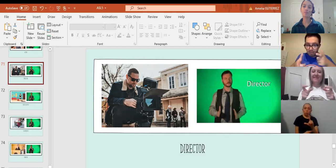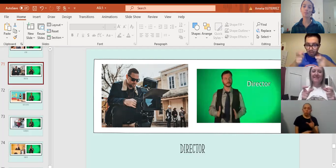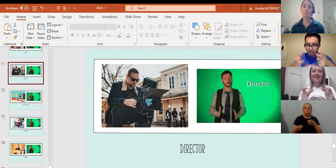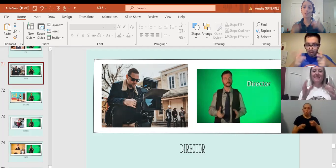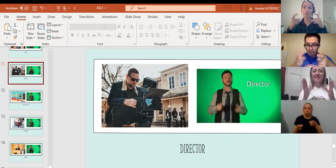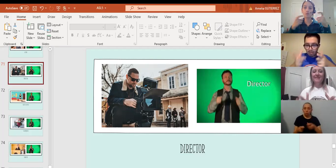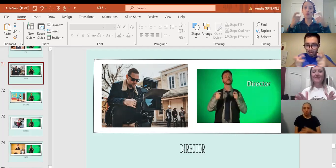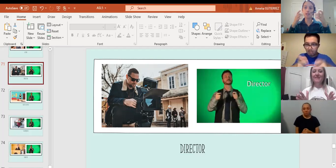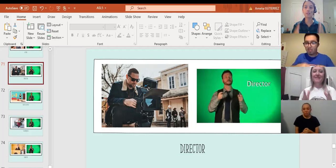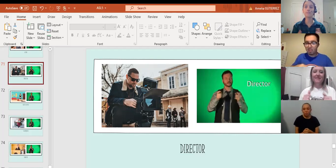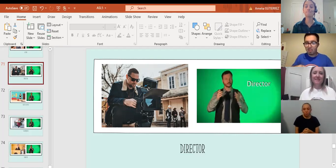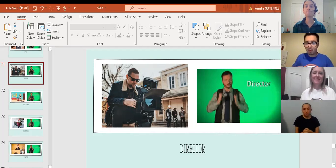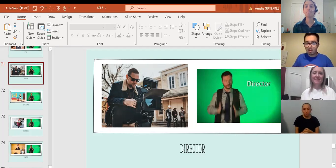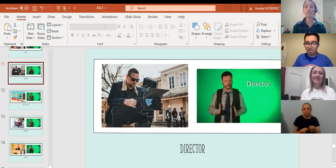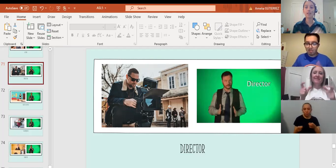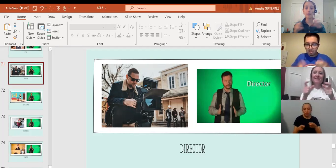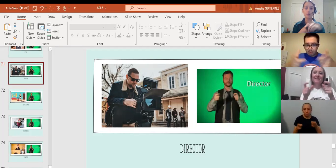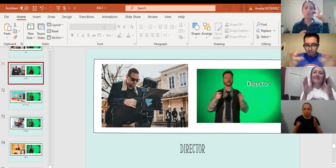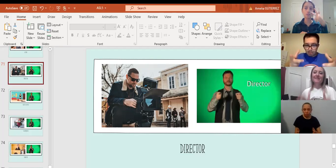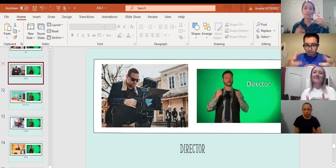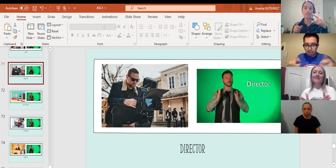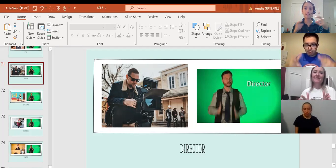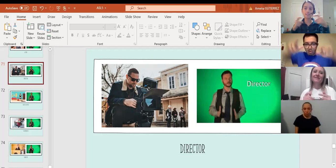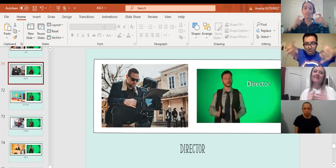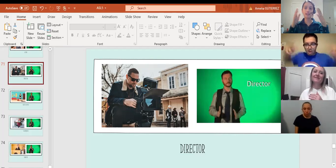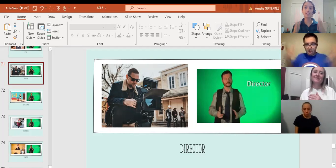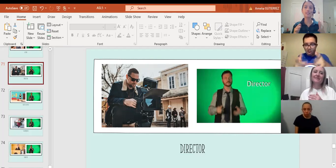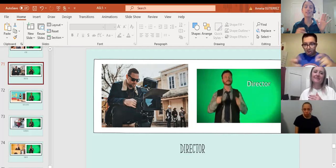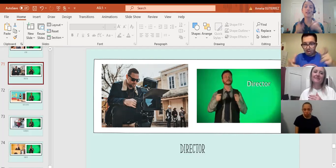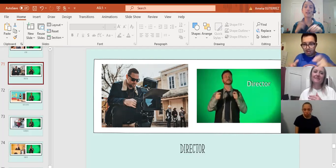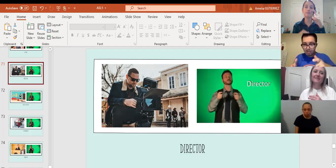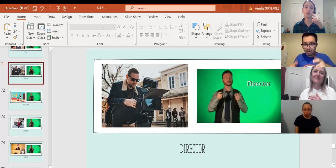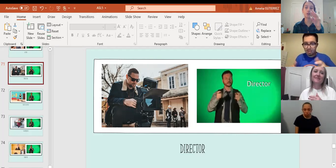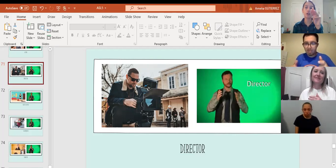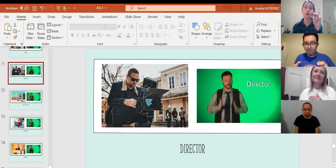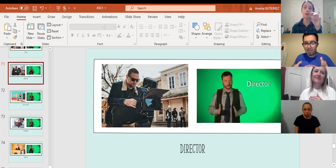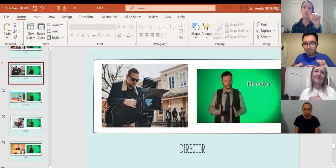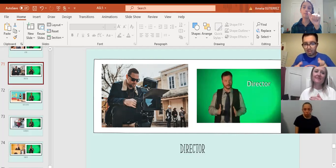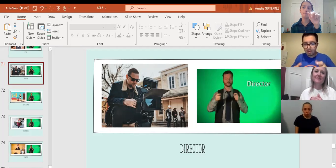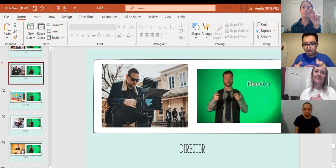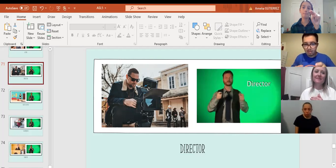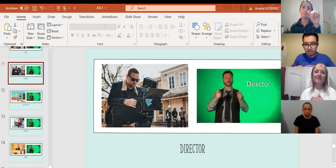something. Director. I've also seen this as a sign for